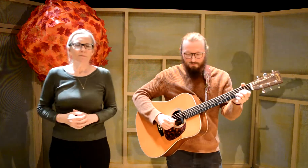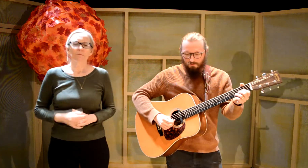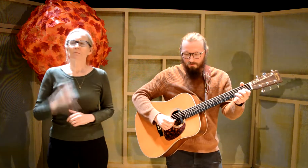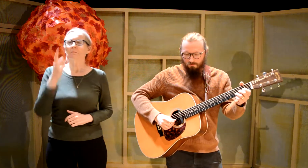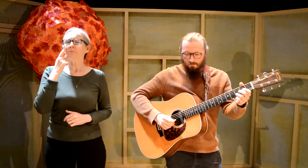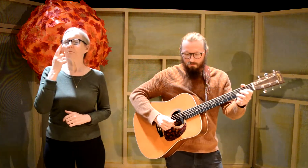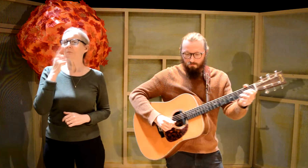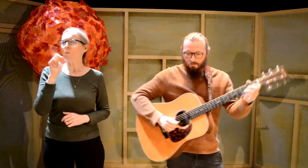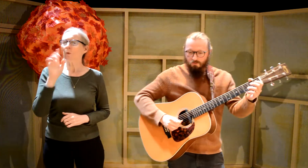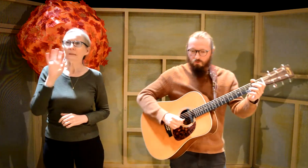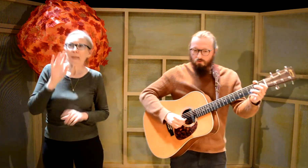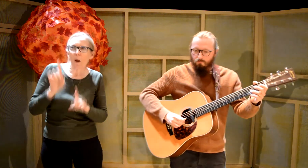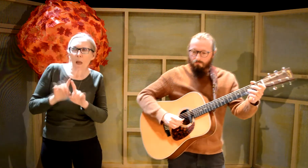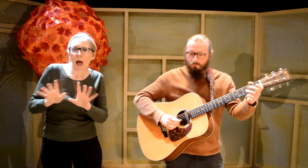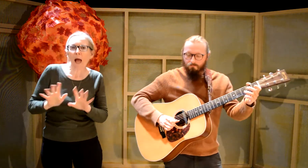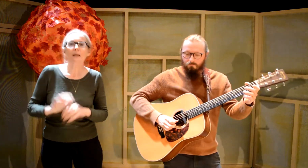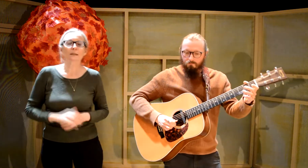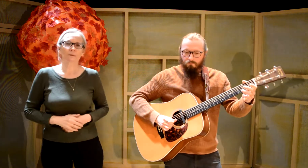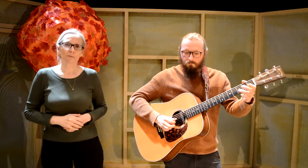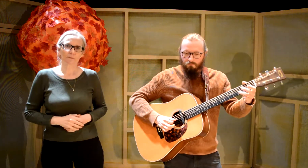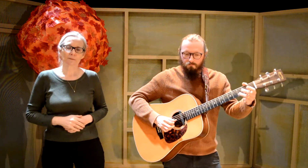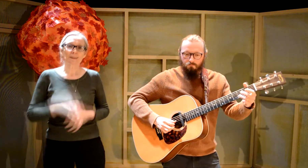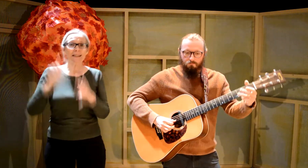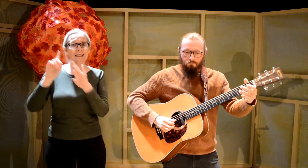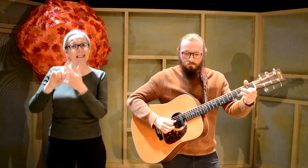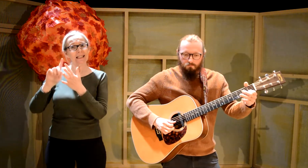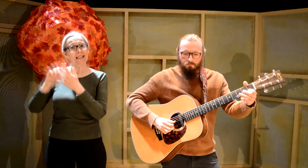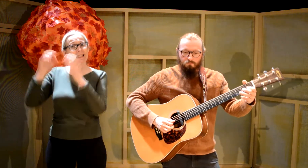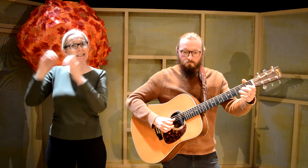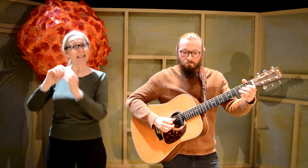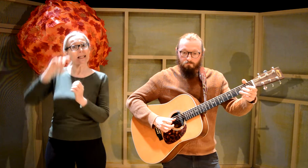that sounds like. So my tune.